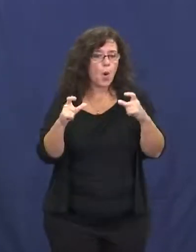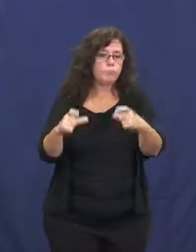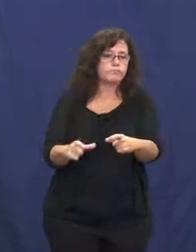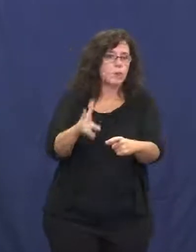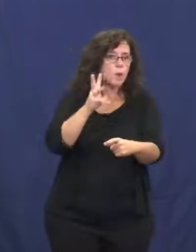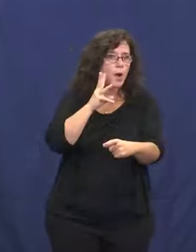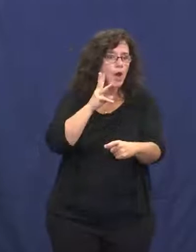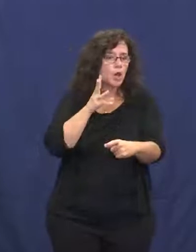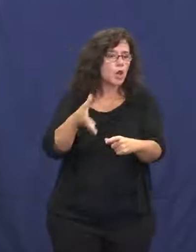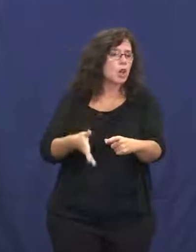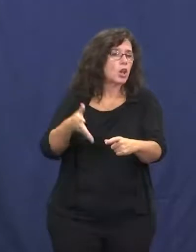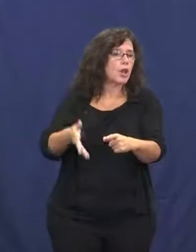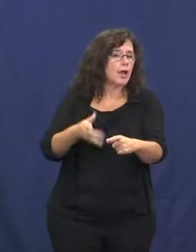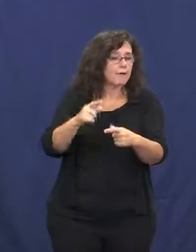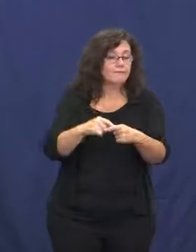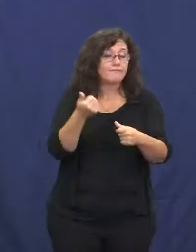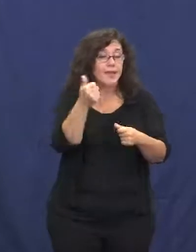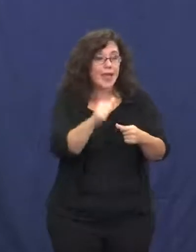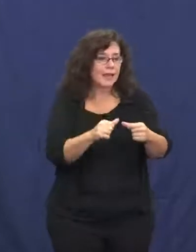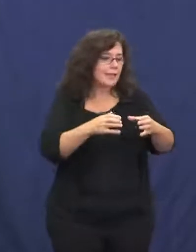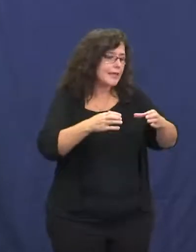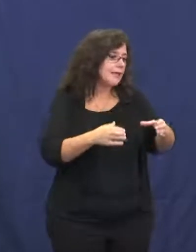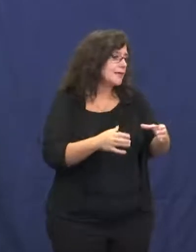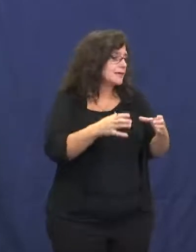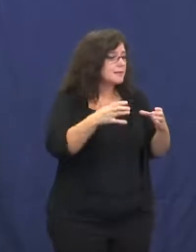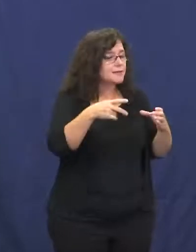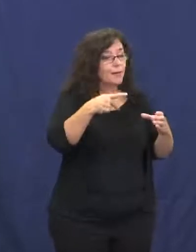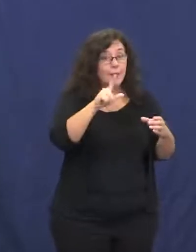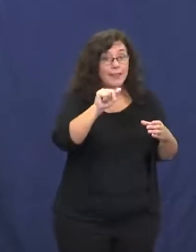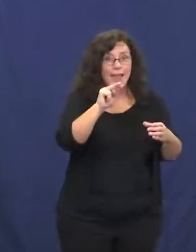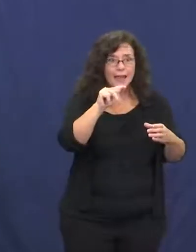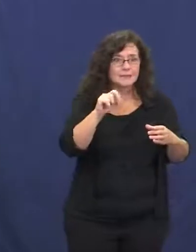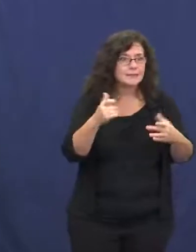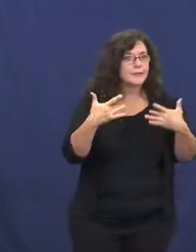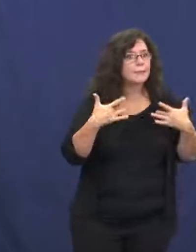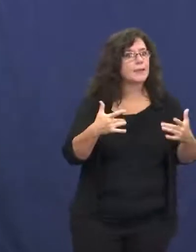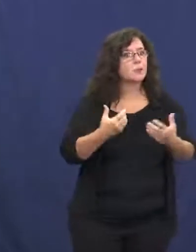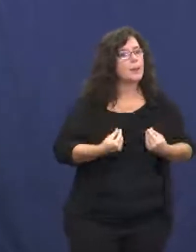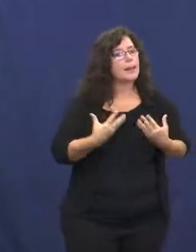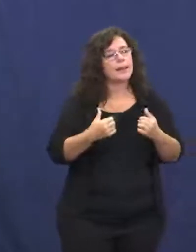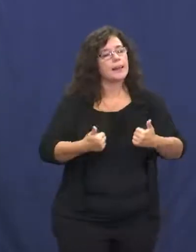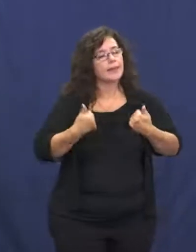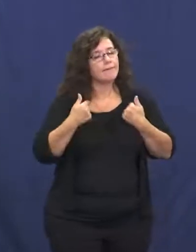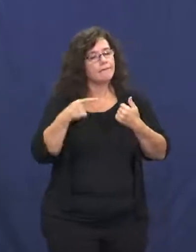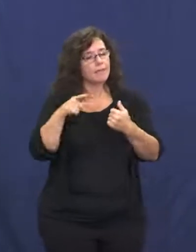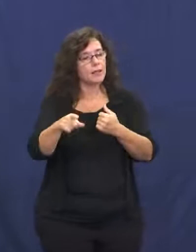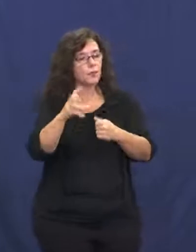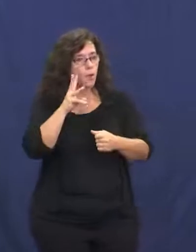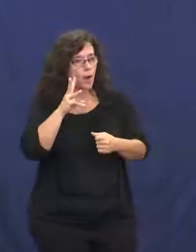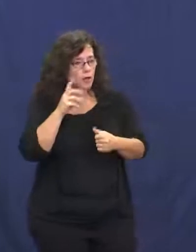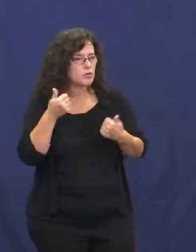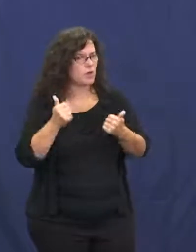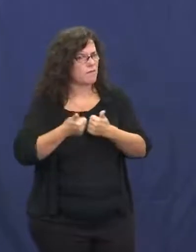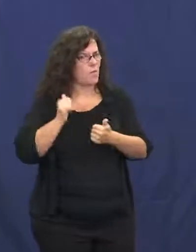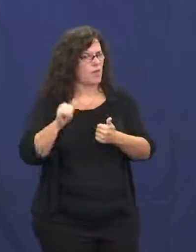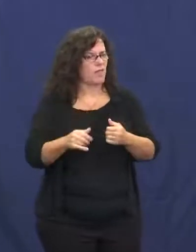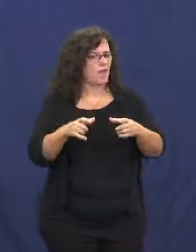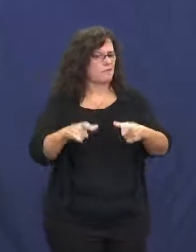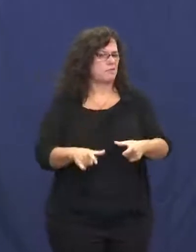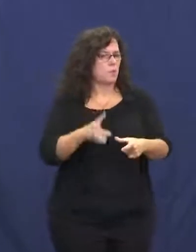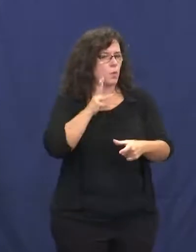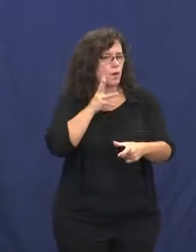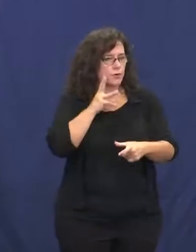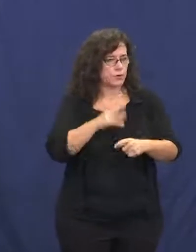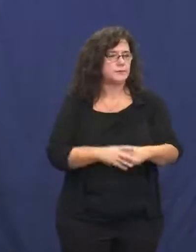water in containers, in plants such as bromeliads, etc. So thank you very much. And with